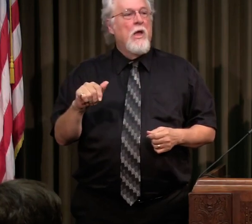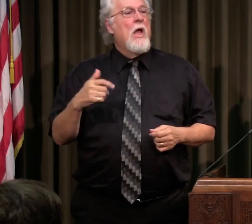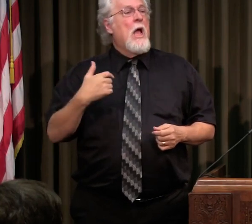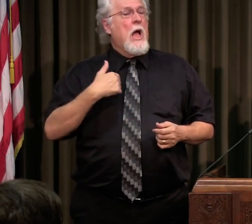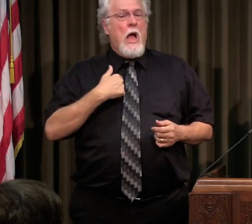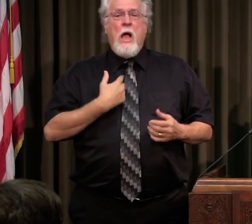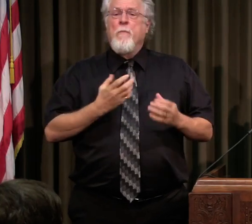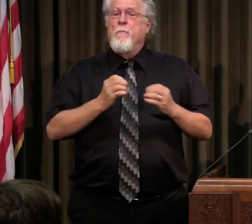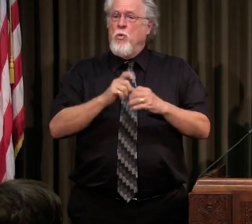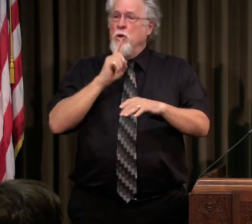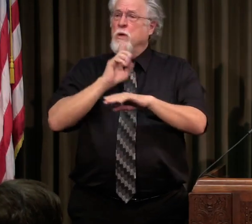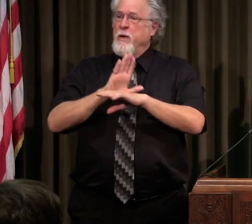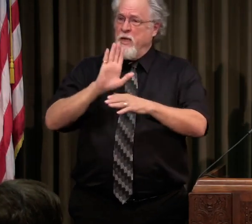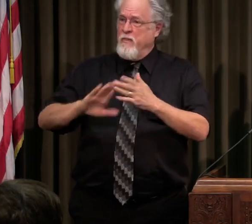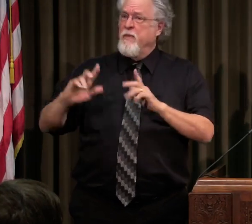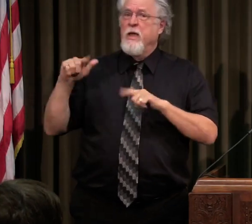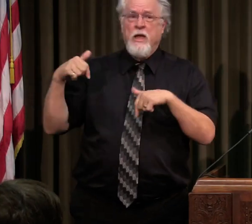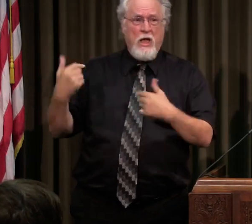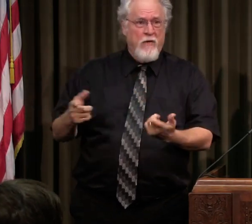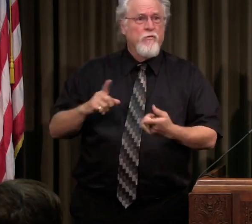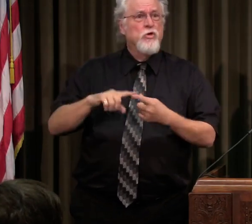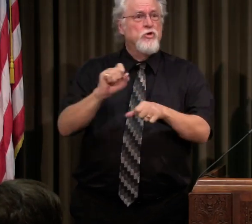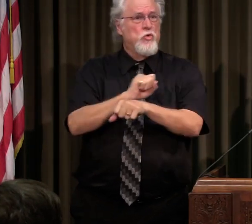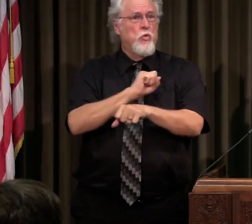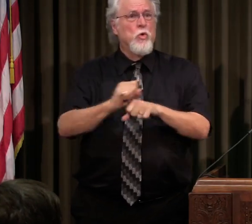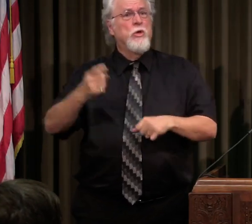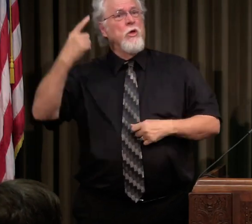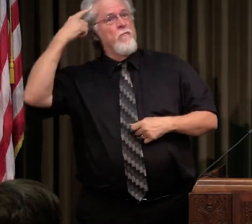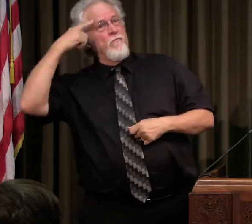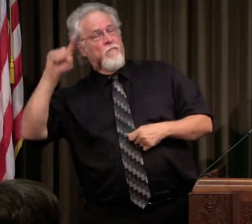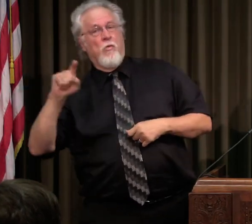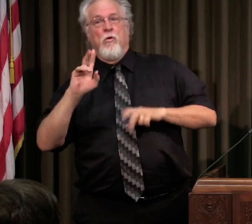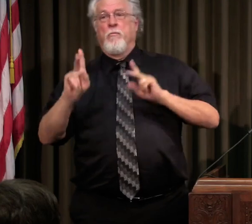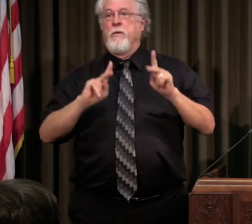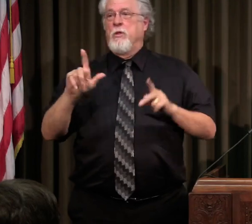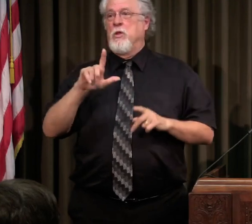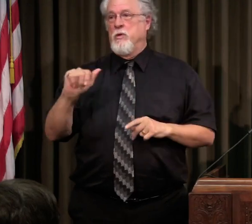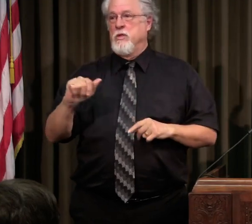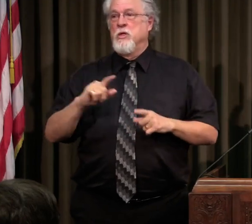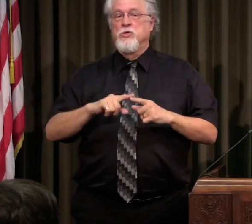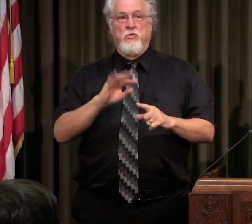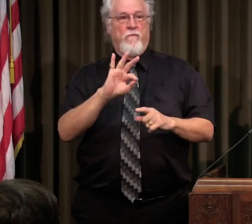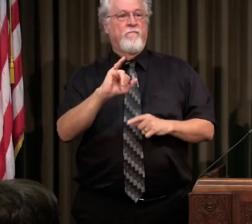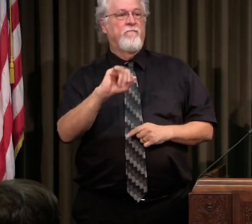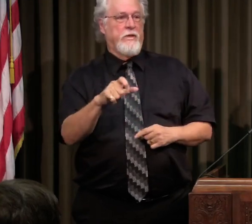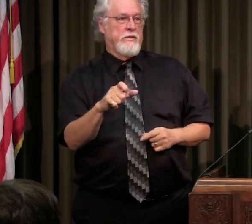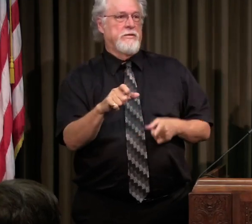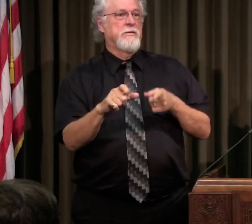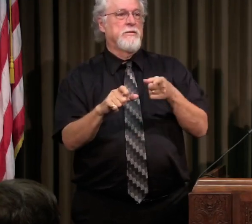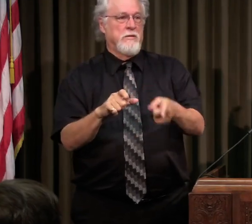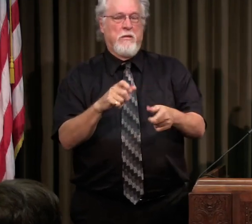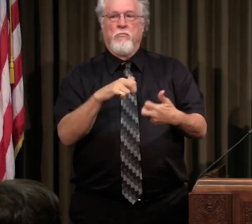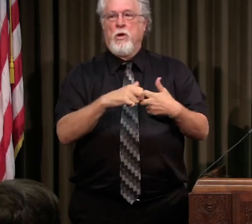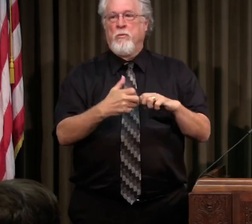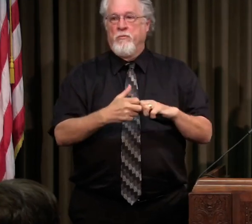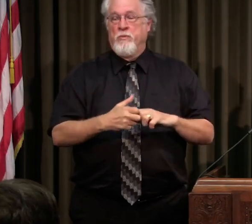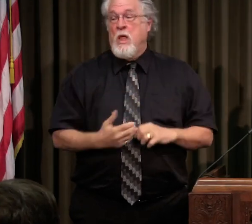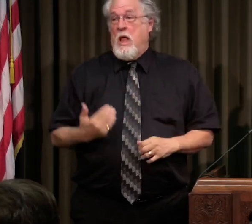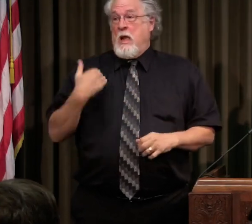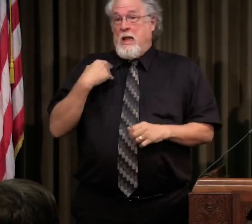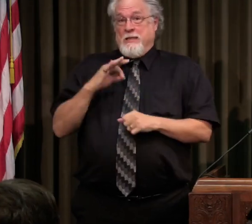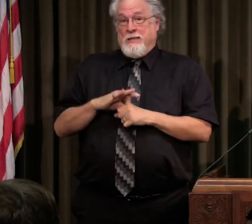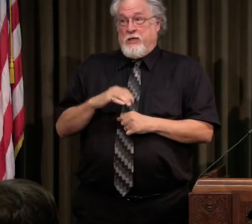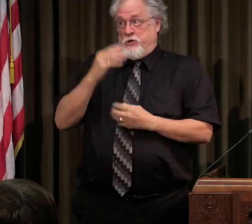I am more committed than ever to working on behalf of the people to fix our problems. If the last election told